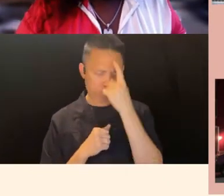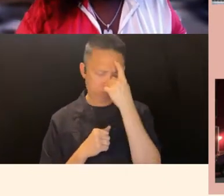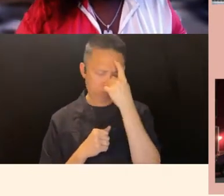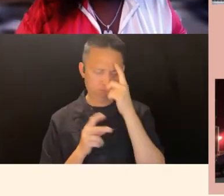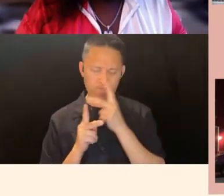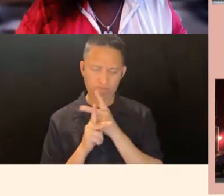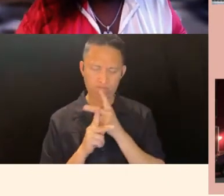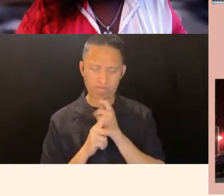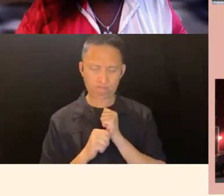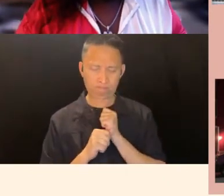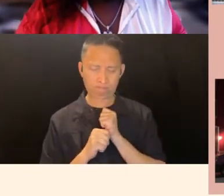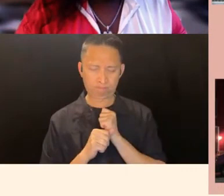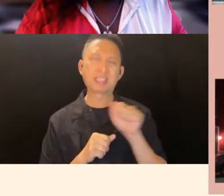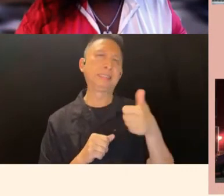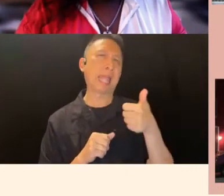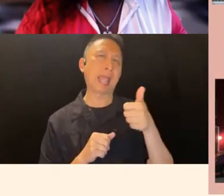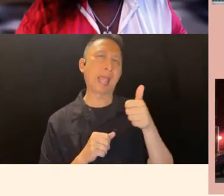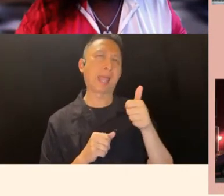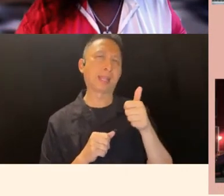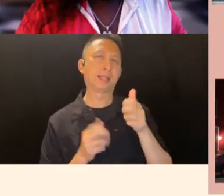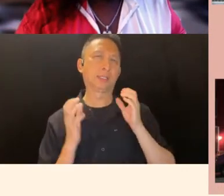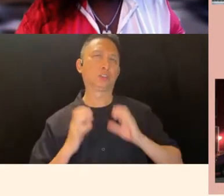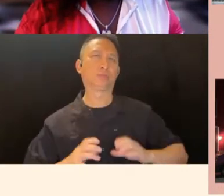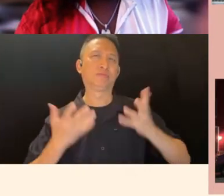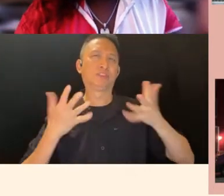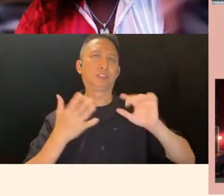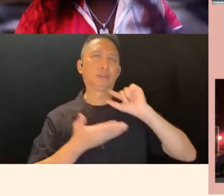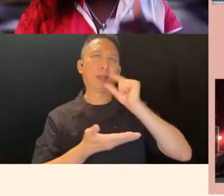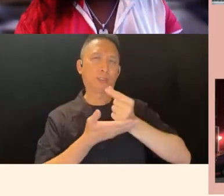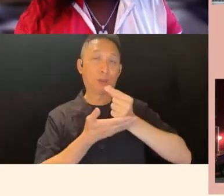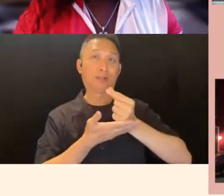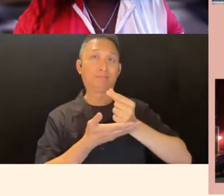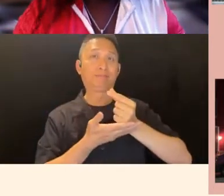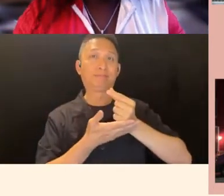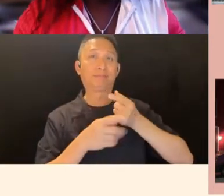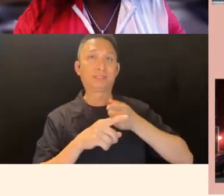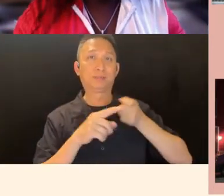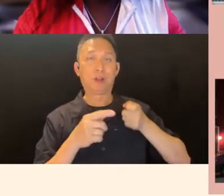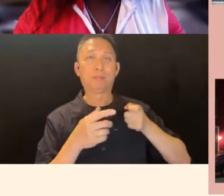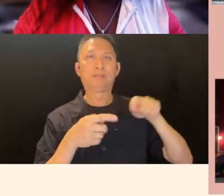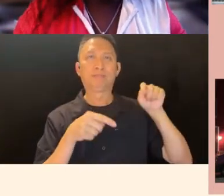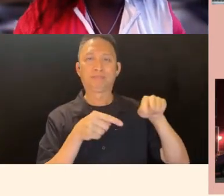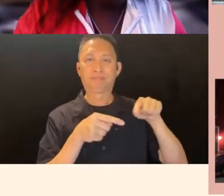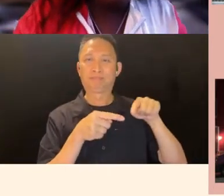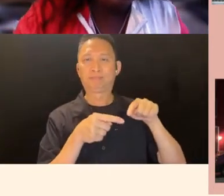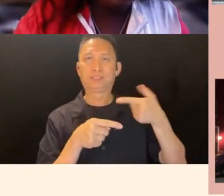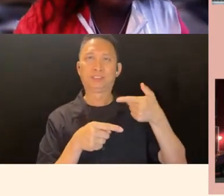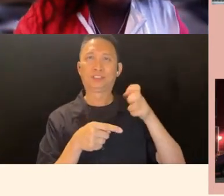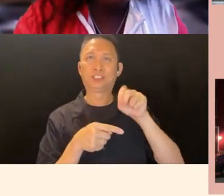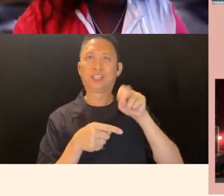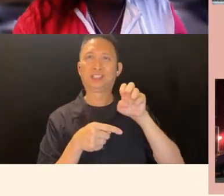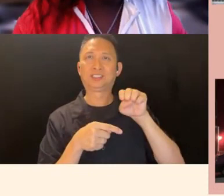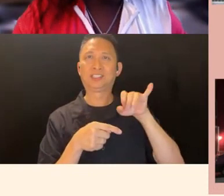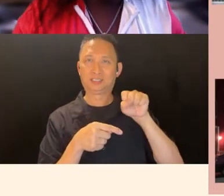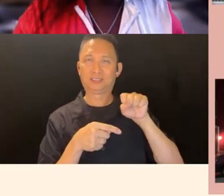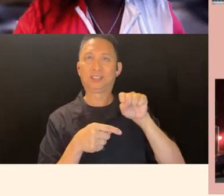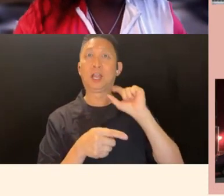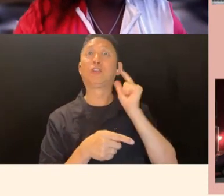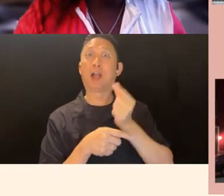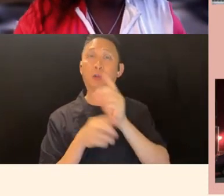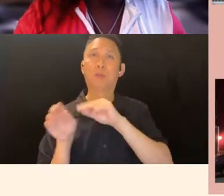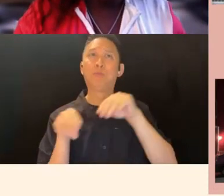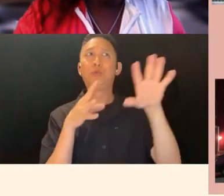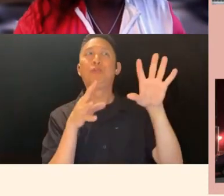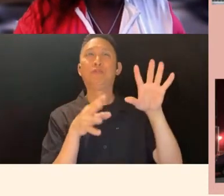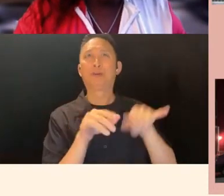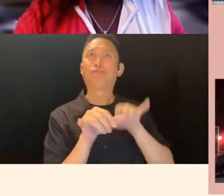10 people graduate from this part of the program so far into permanent housing. I'm very proud to